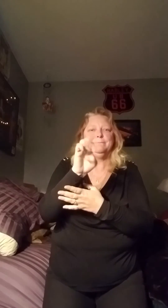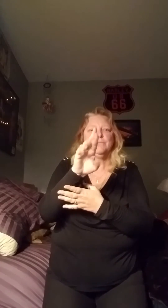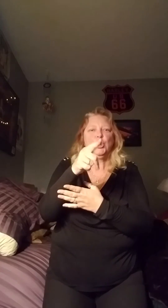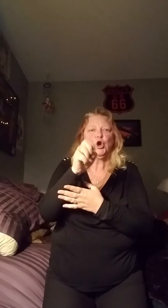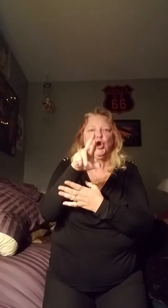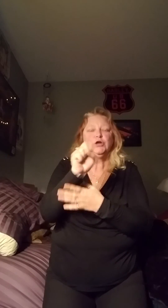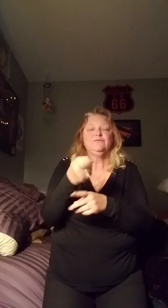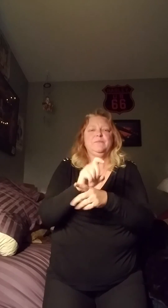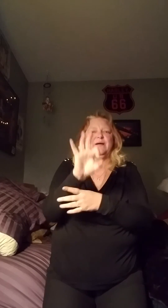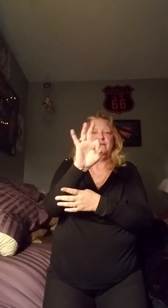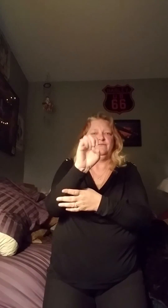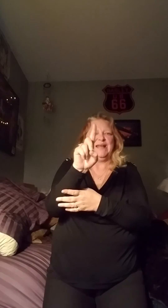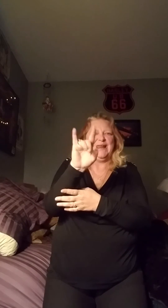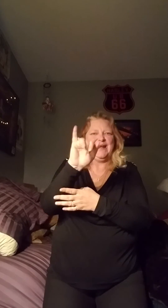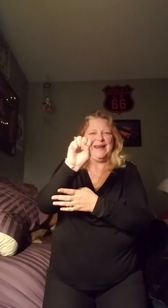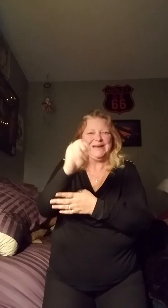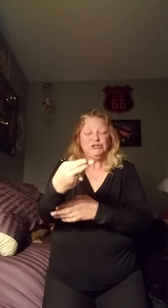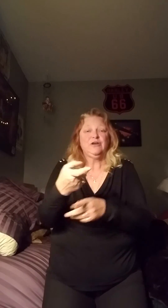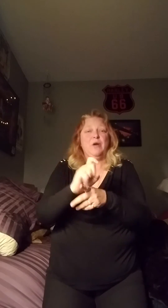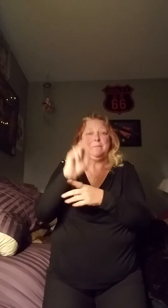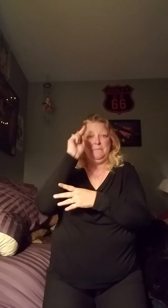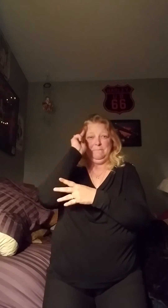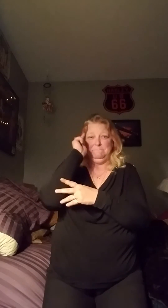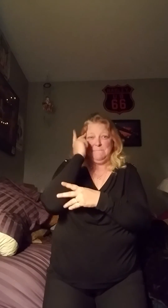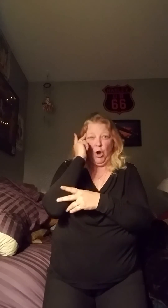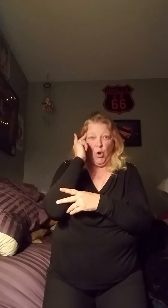fetishes to paranoid schizophrenia, is all in that wonderful book.